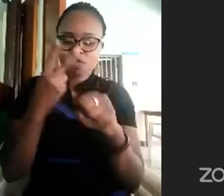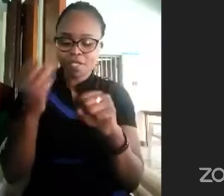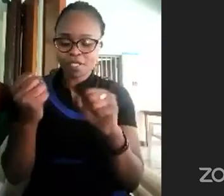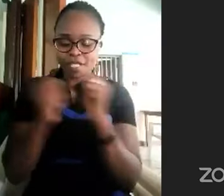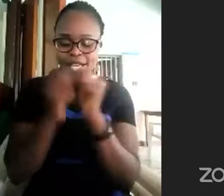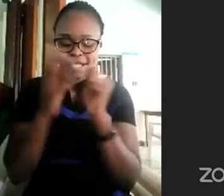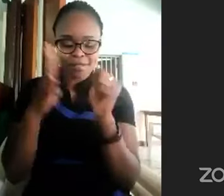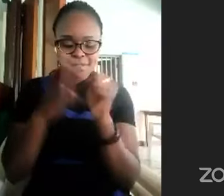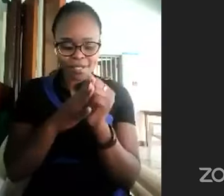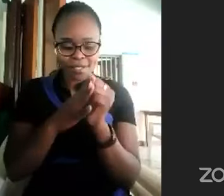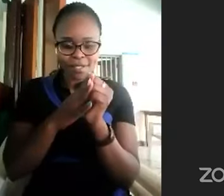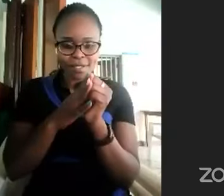Kenya